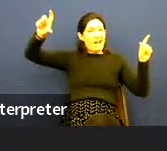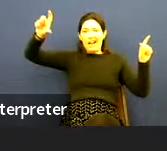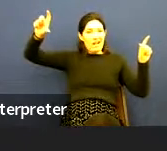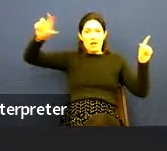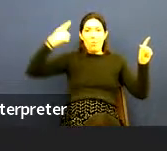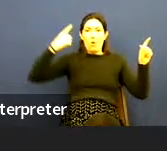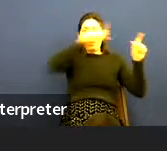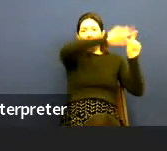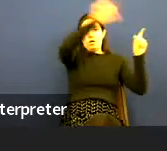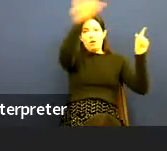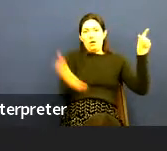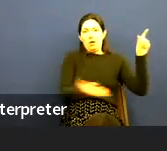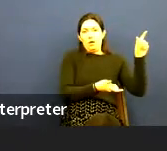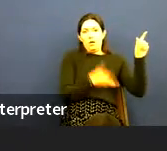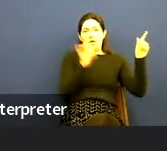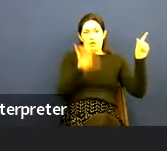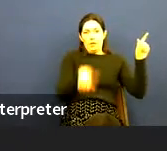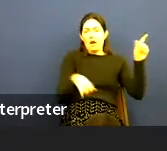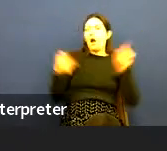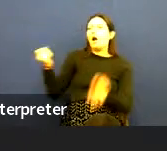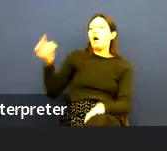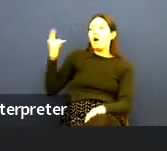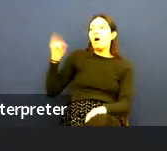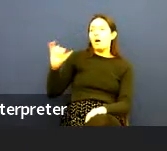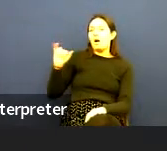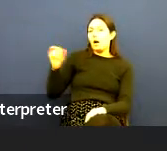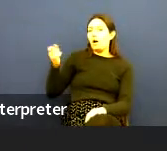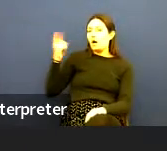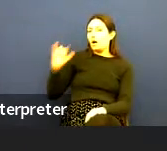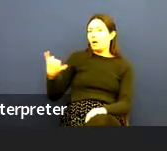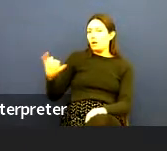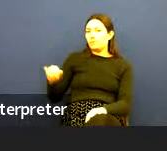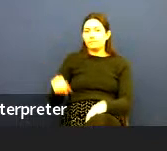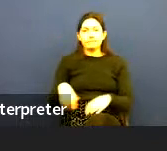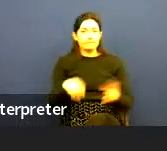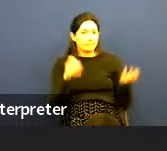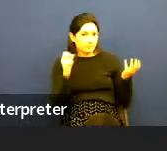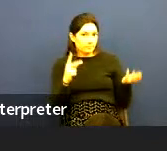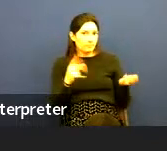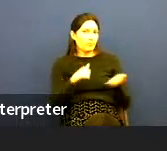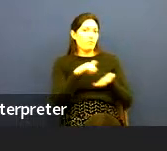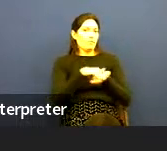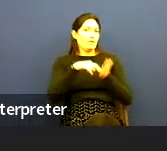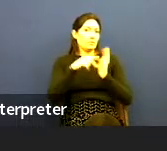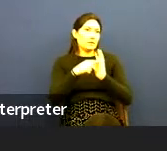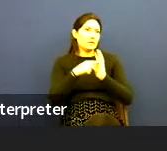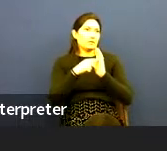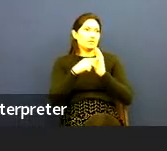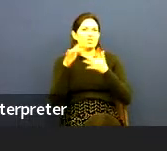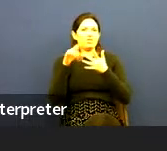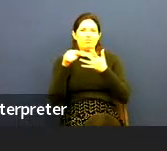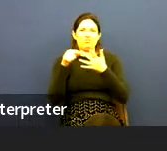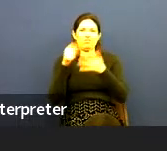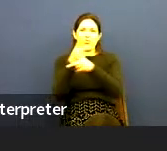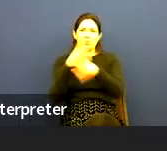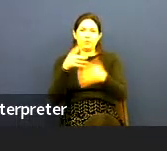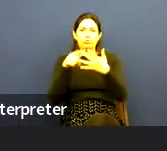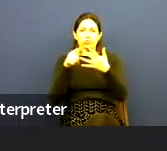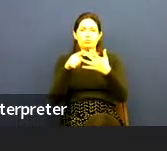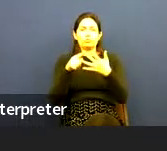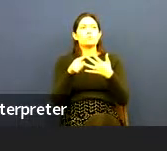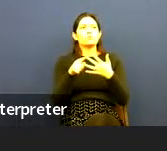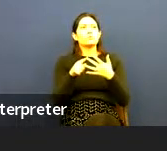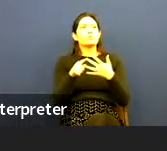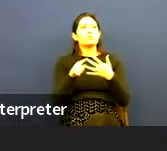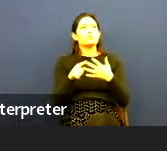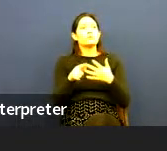now. Yep. Moving that Now, dumpster. I do understand, that gets into, I mean, conceivably, people would either come in that